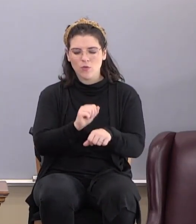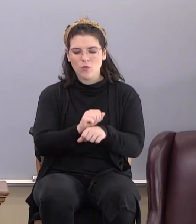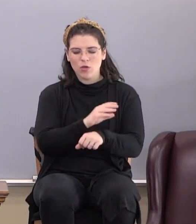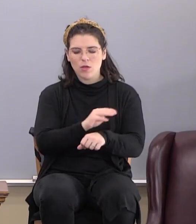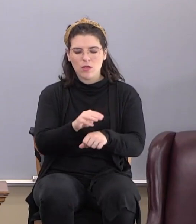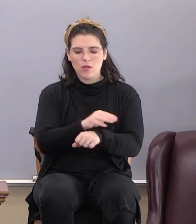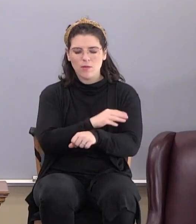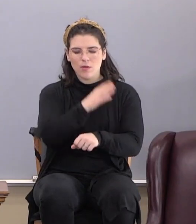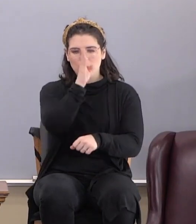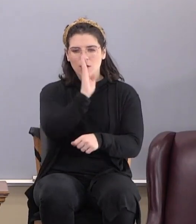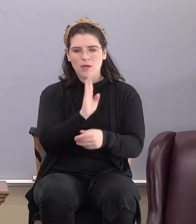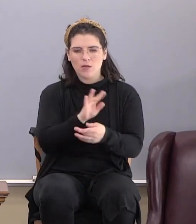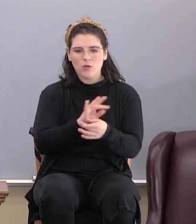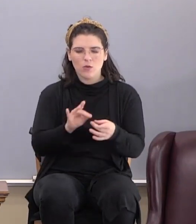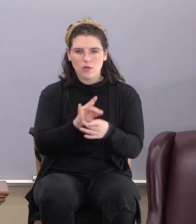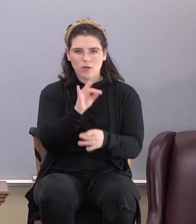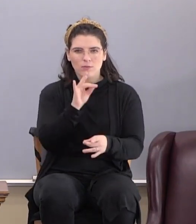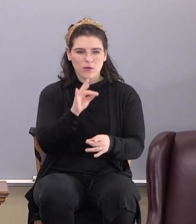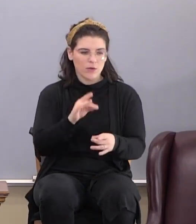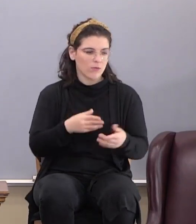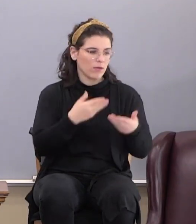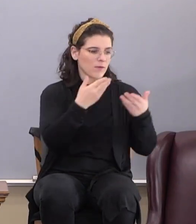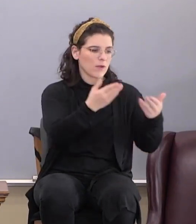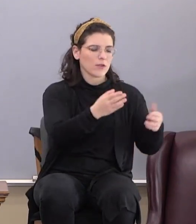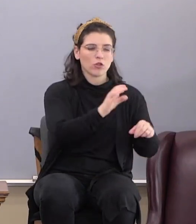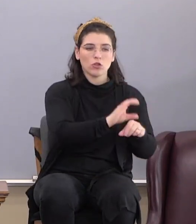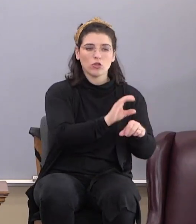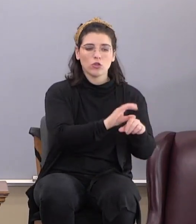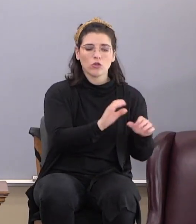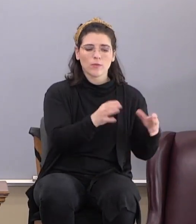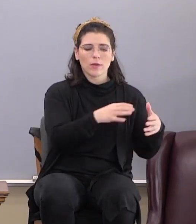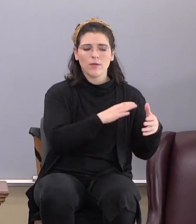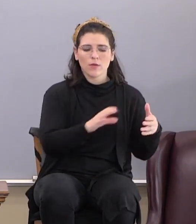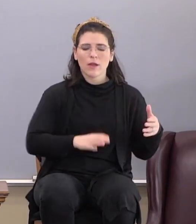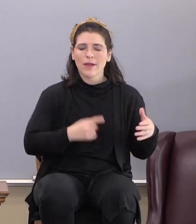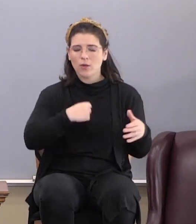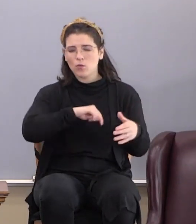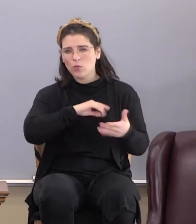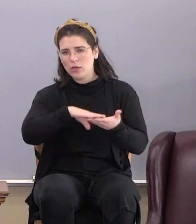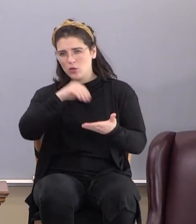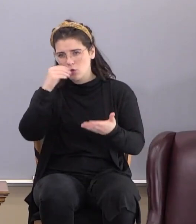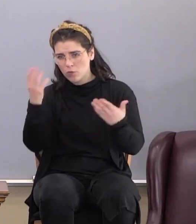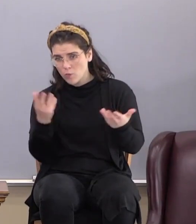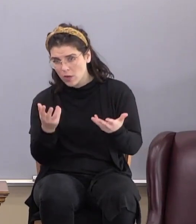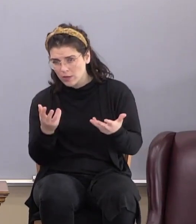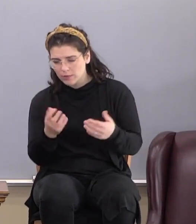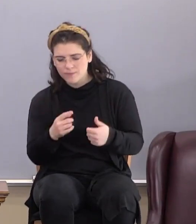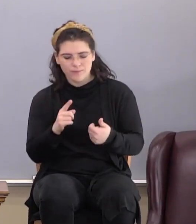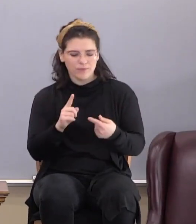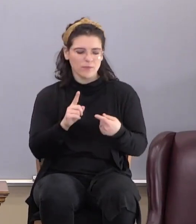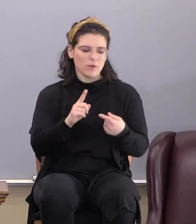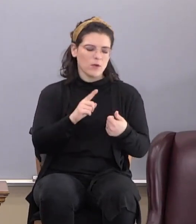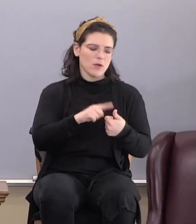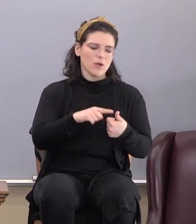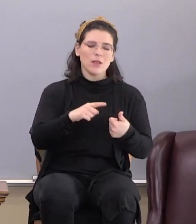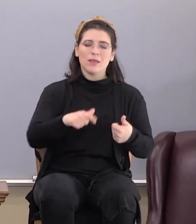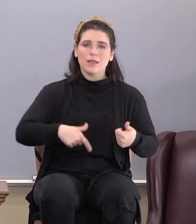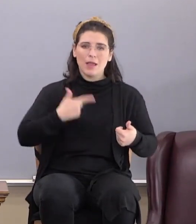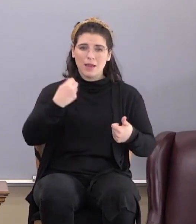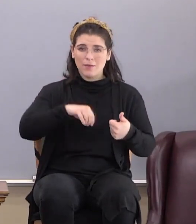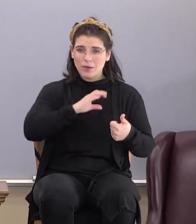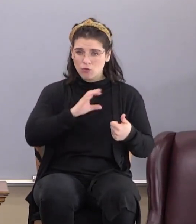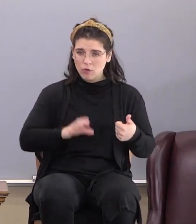the Holy Spirit. And the things that we learn is we have life in Christ Jesus and we're not under the law, and stop